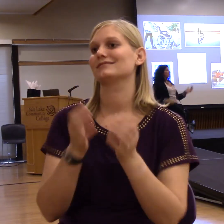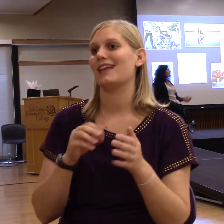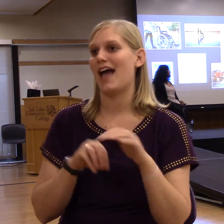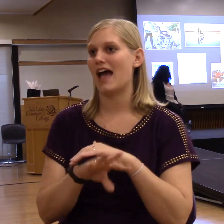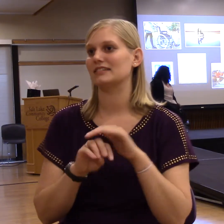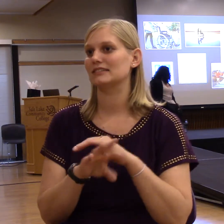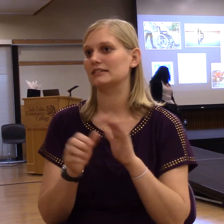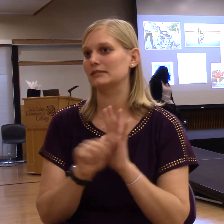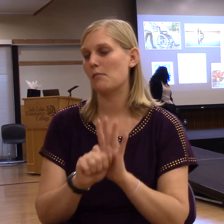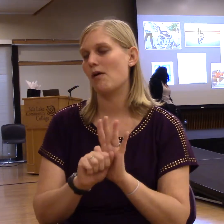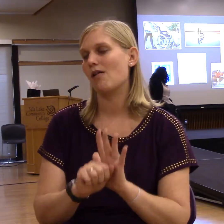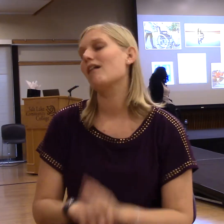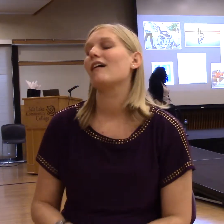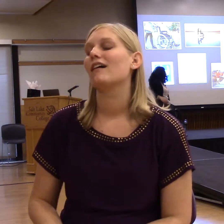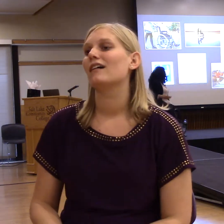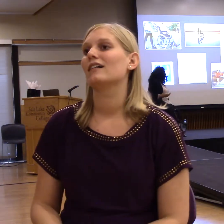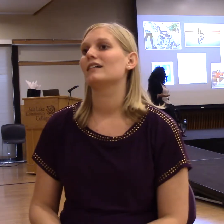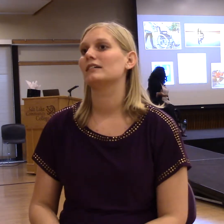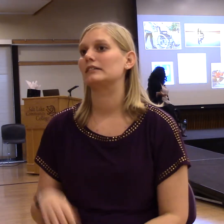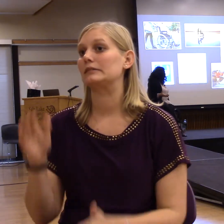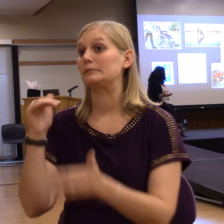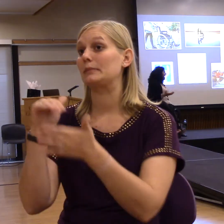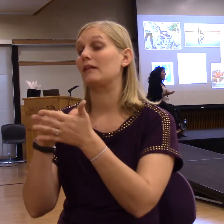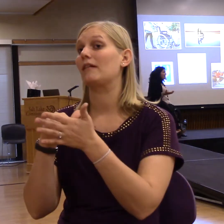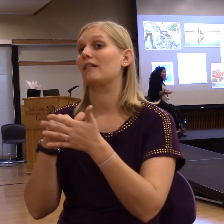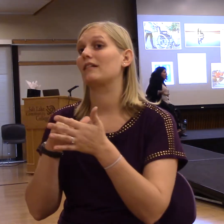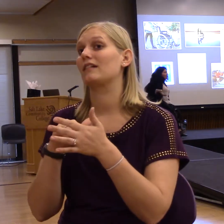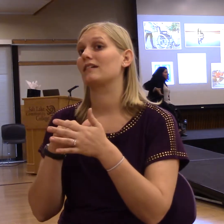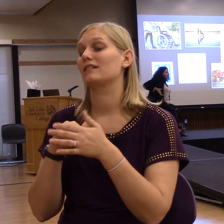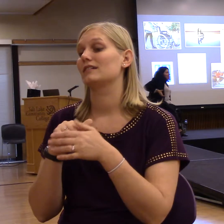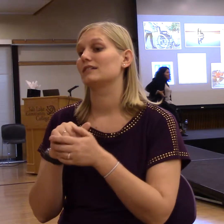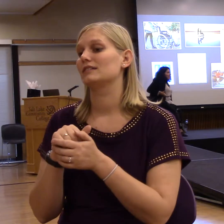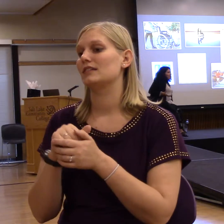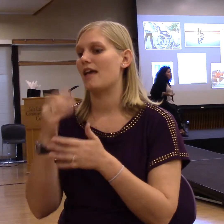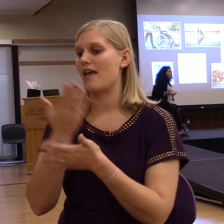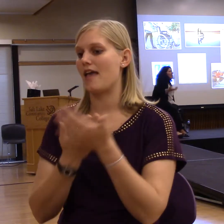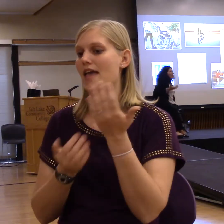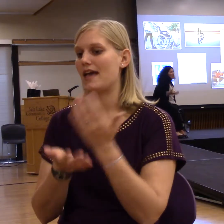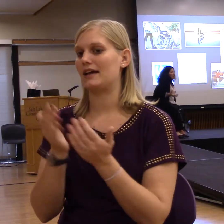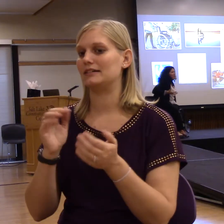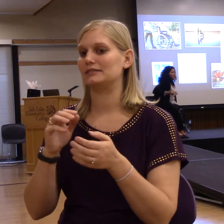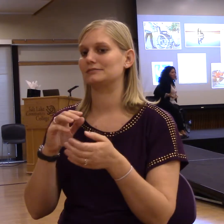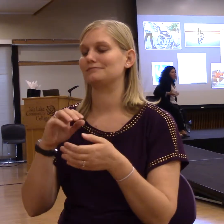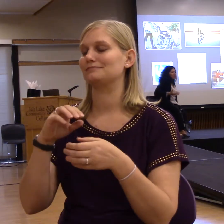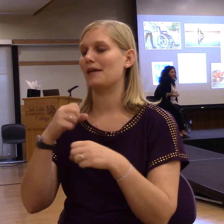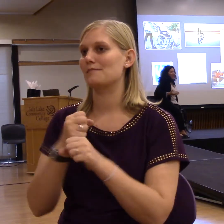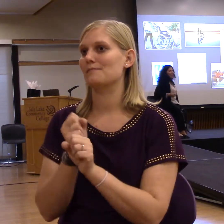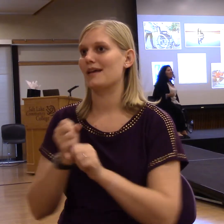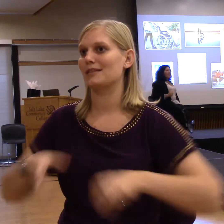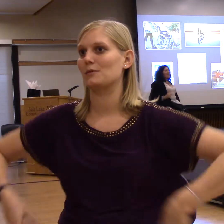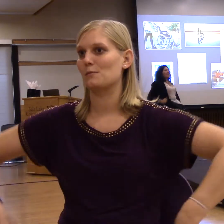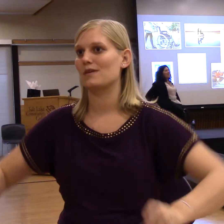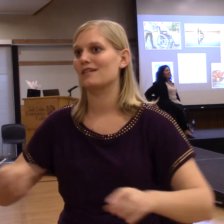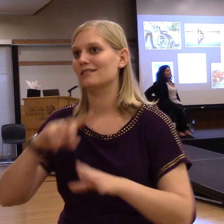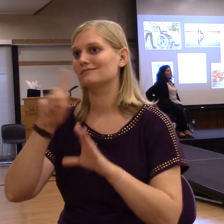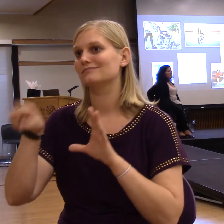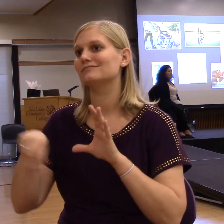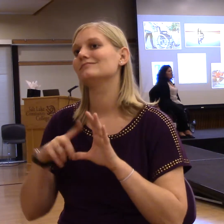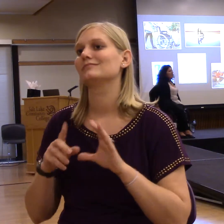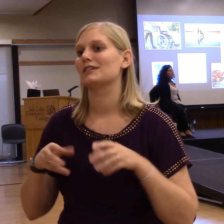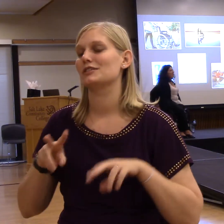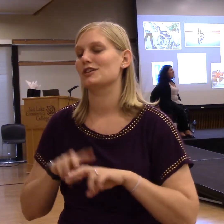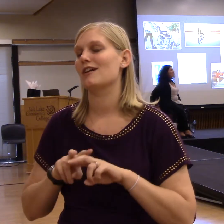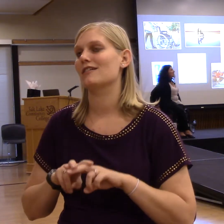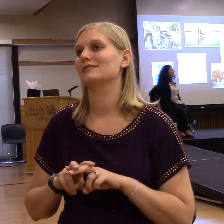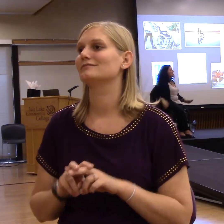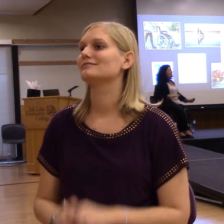symbol. And then the one in the middle is a hand actually making the wheel of the wheelchair in the access